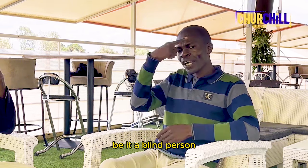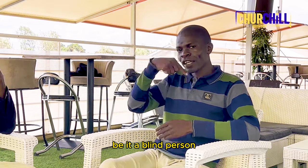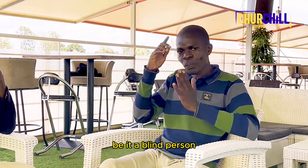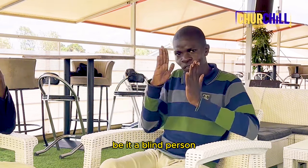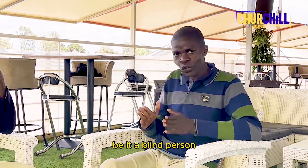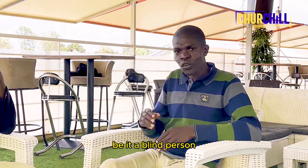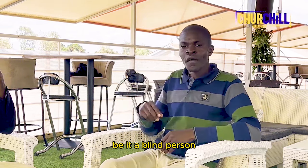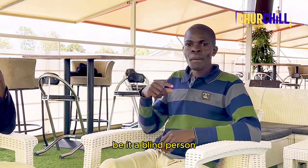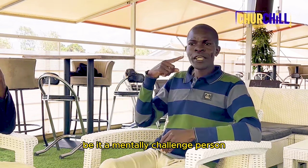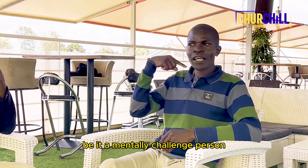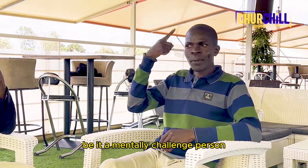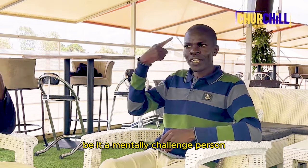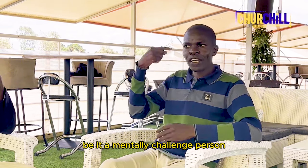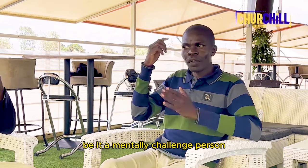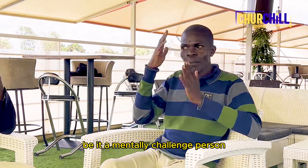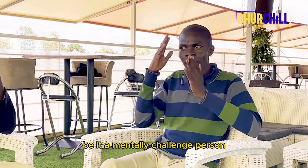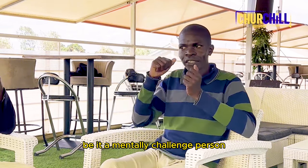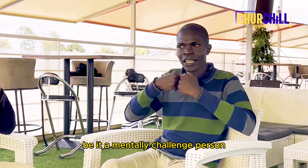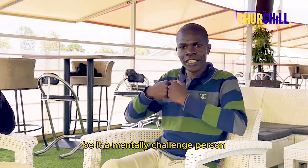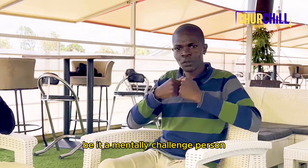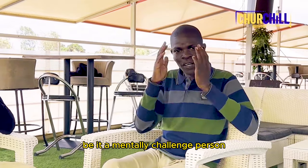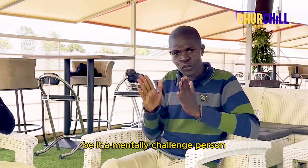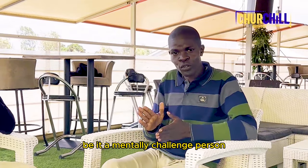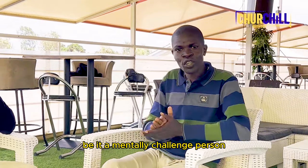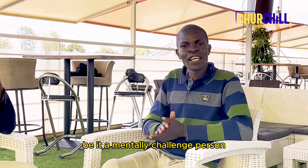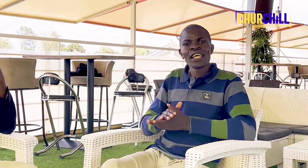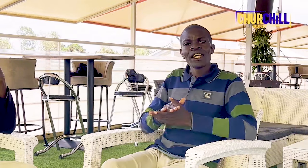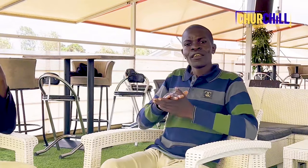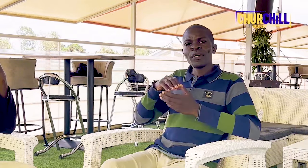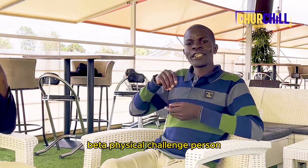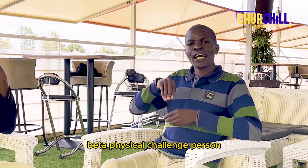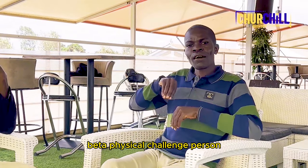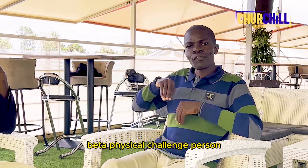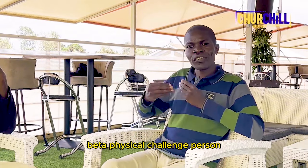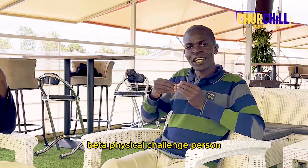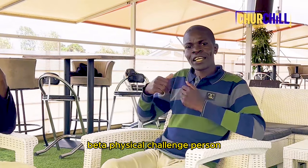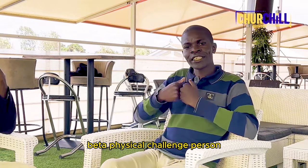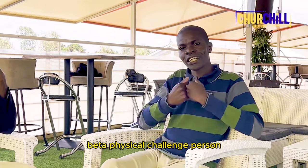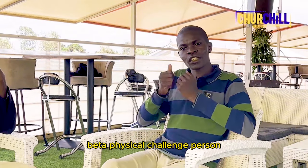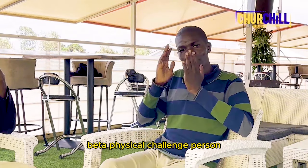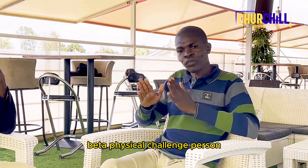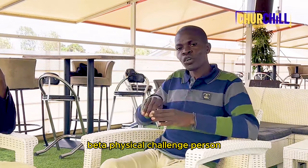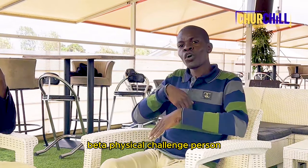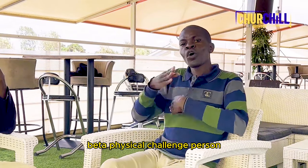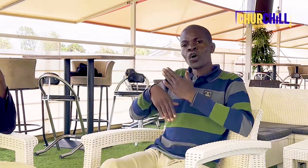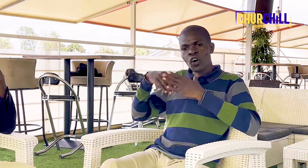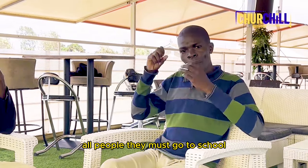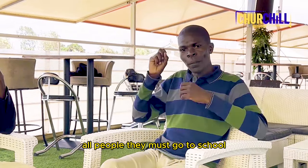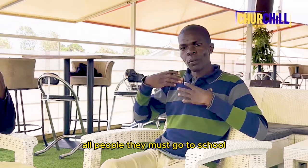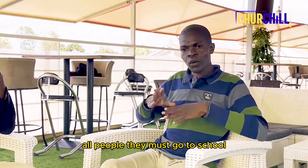blind person, be it a mentally challenged person, be it a physical challenged person, all people,